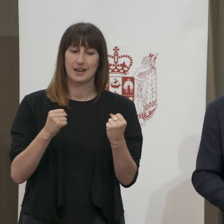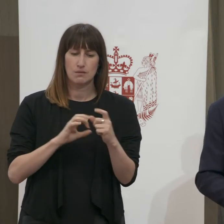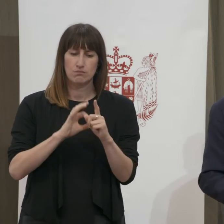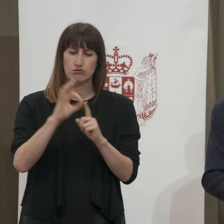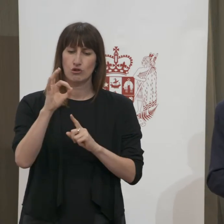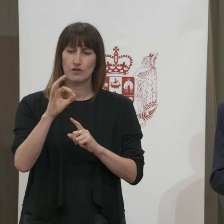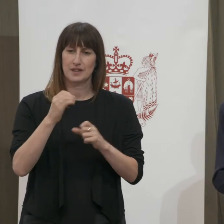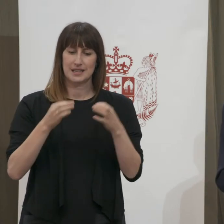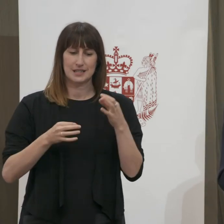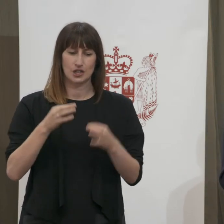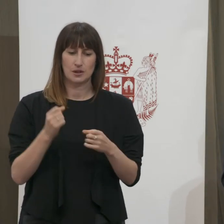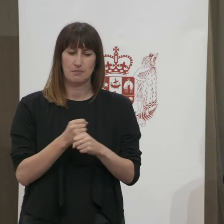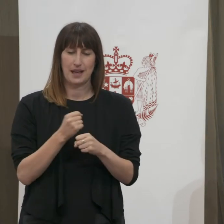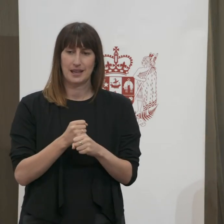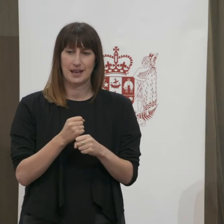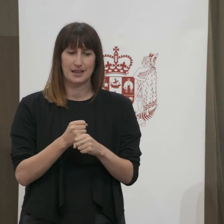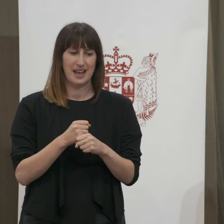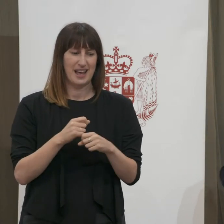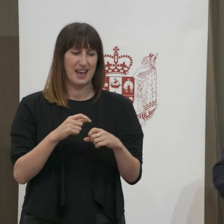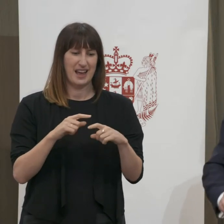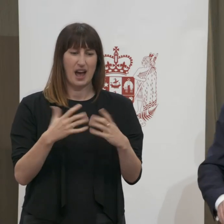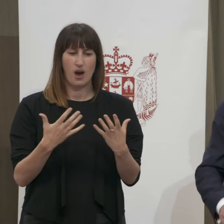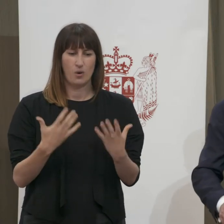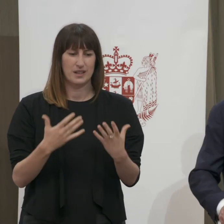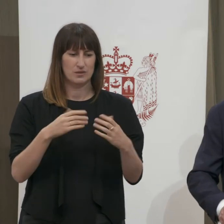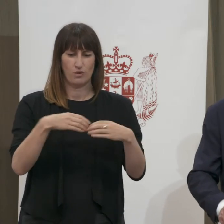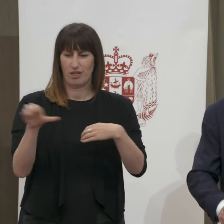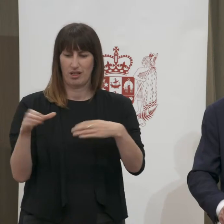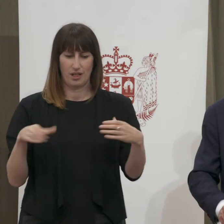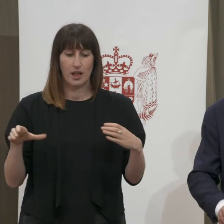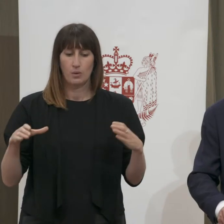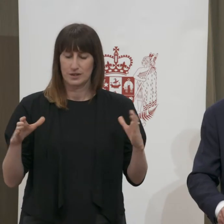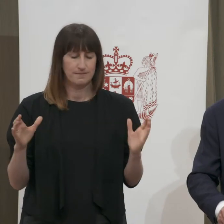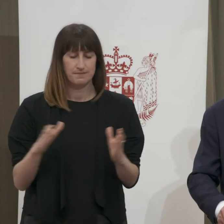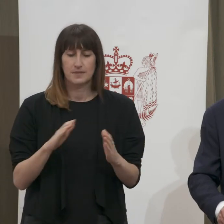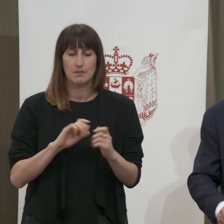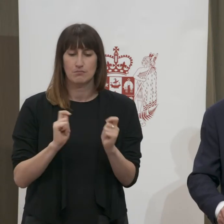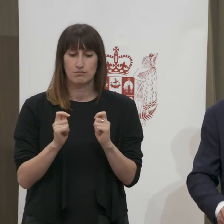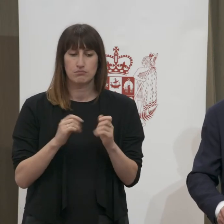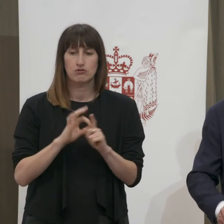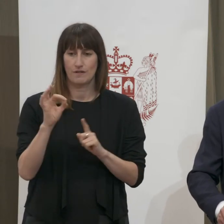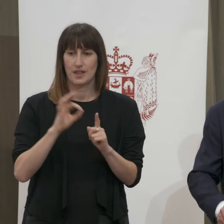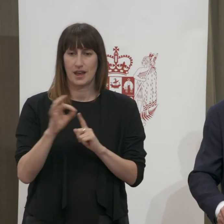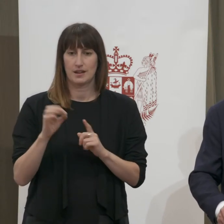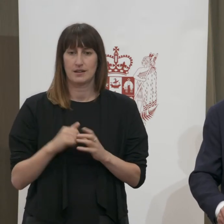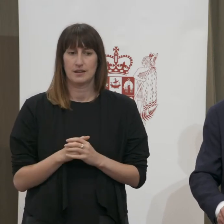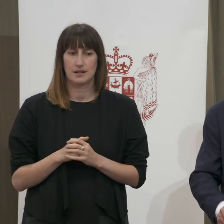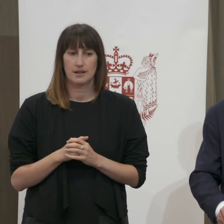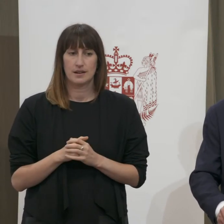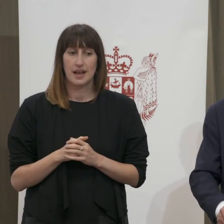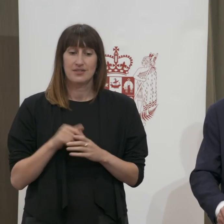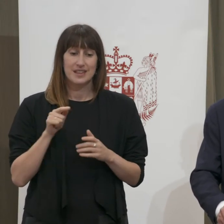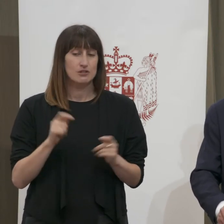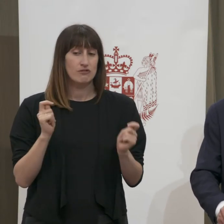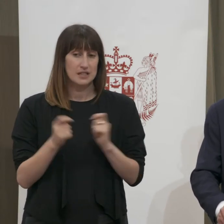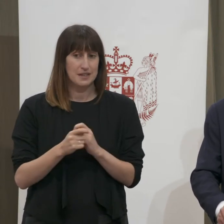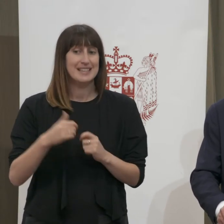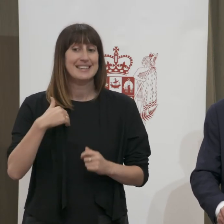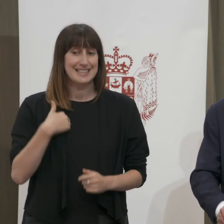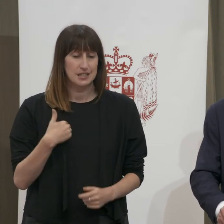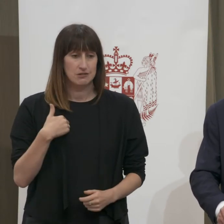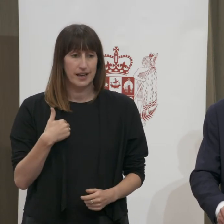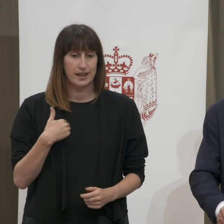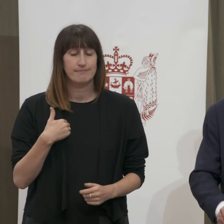and reduce fragmentation and bureaucracy. This is a transformation that is necessary and